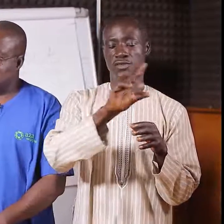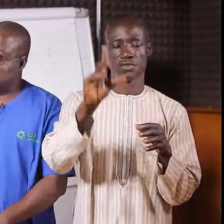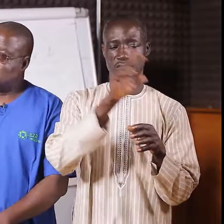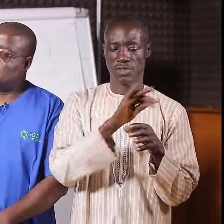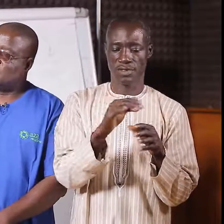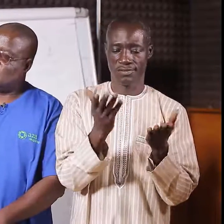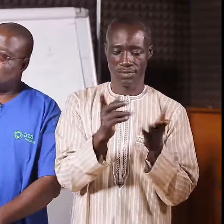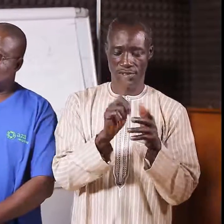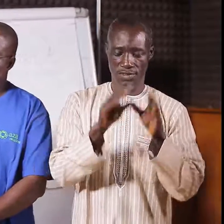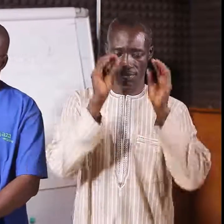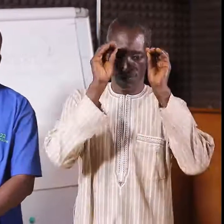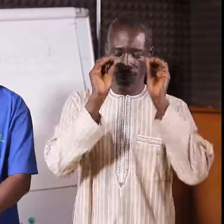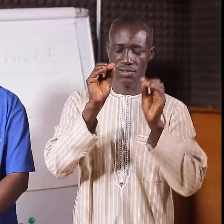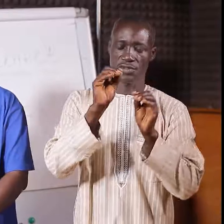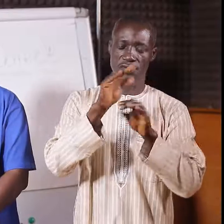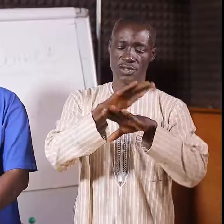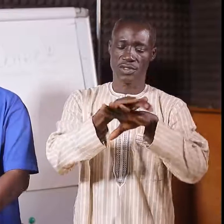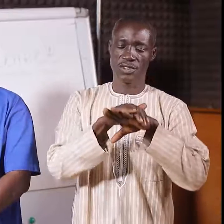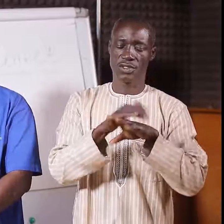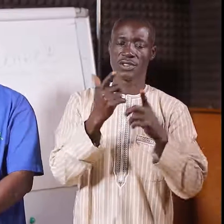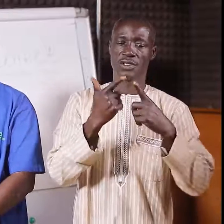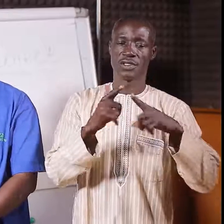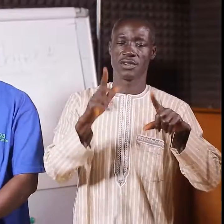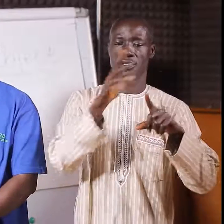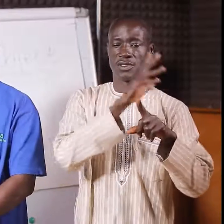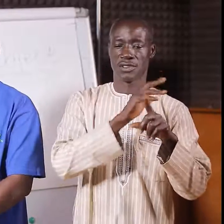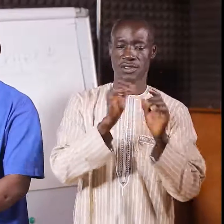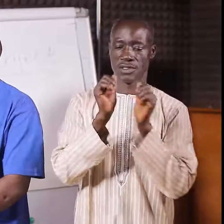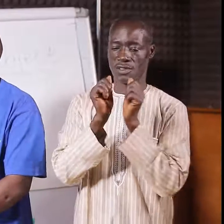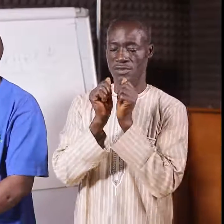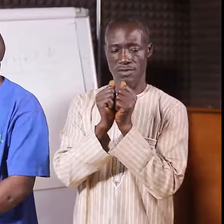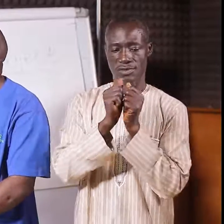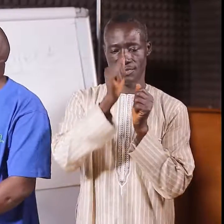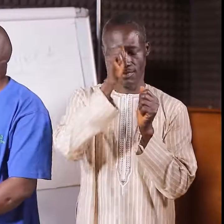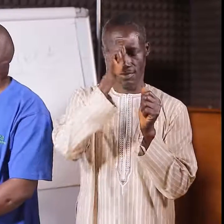you English, courtesy of the Kaduna State government